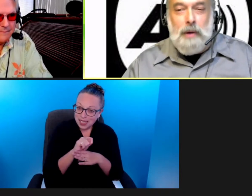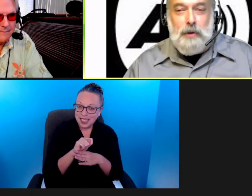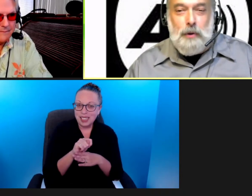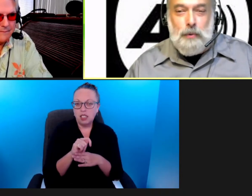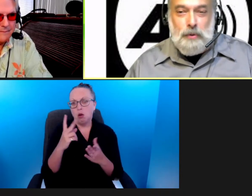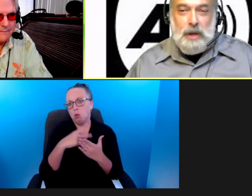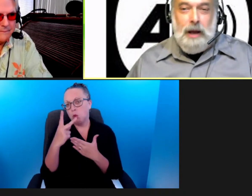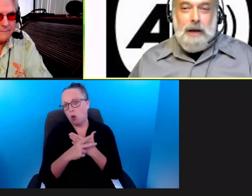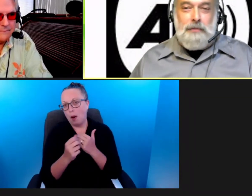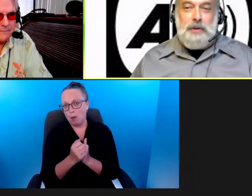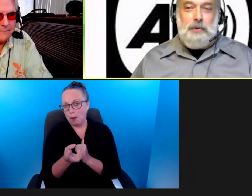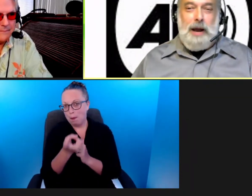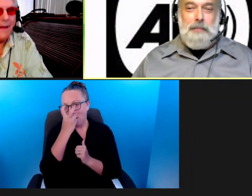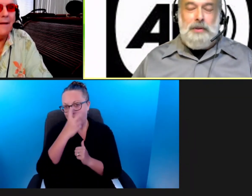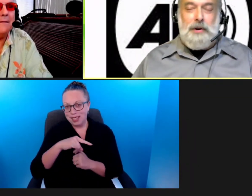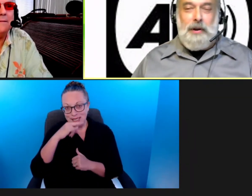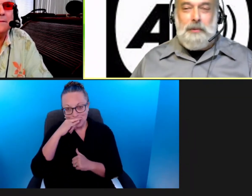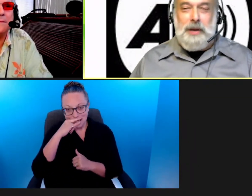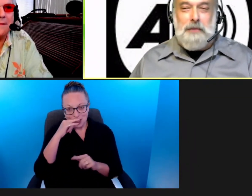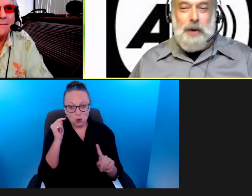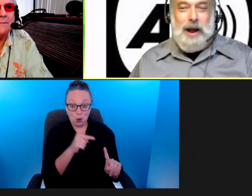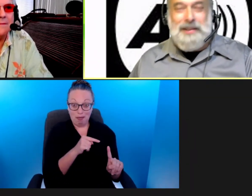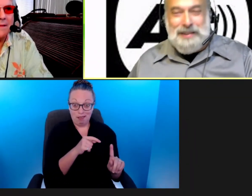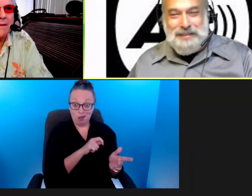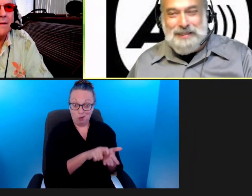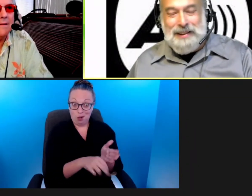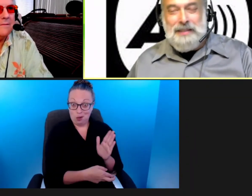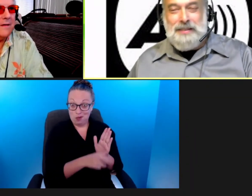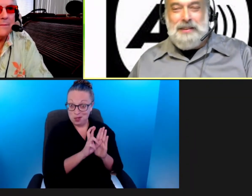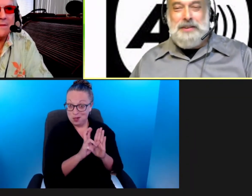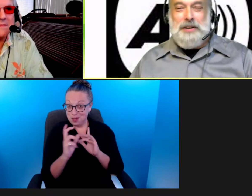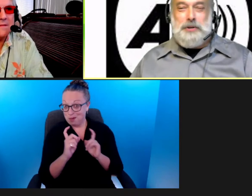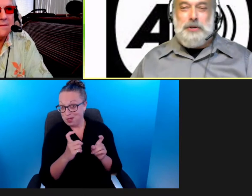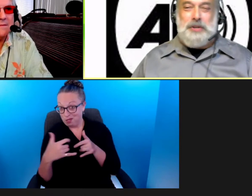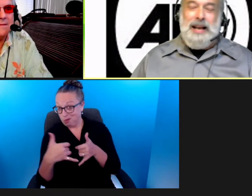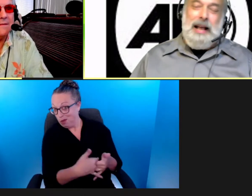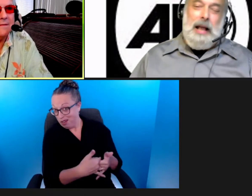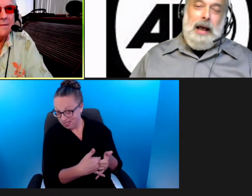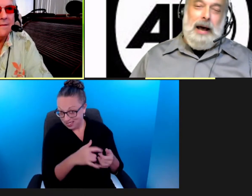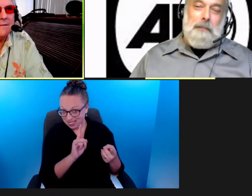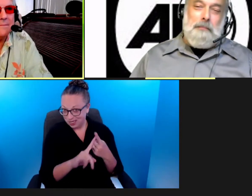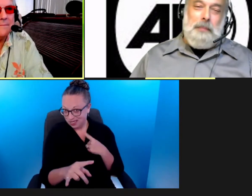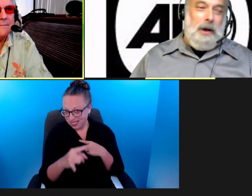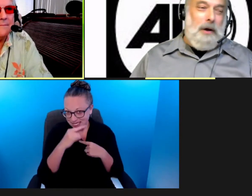write reviews of described material, and we give prizes to the kids and their teachers.